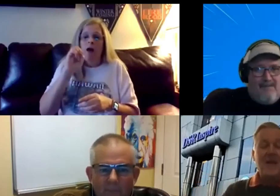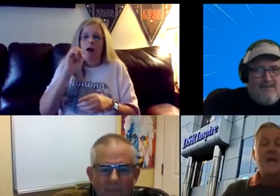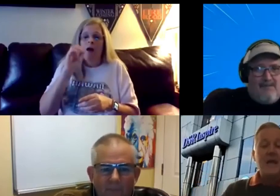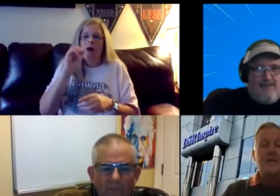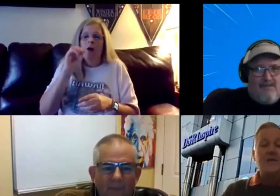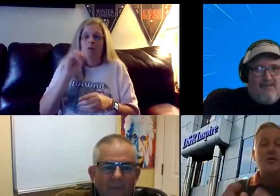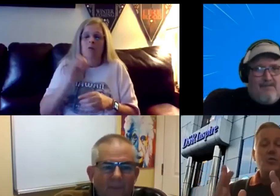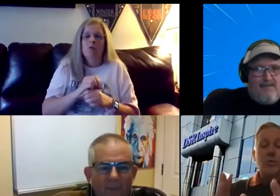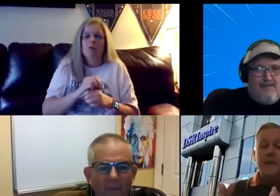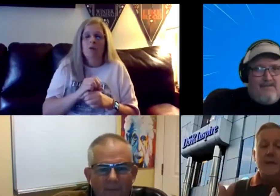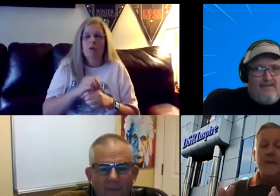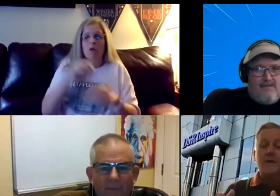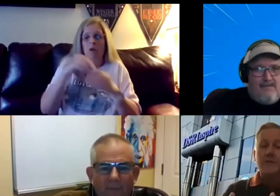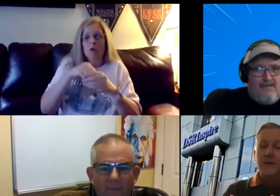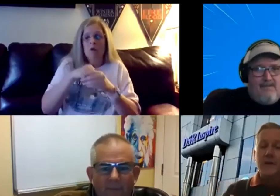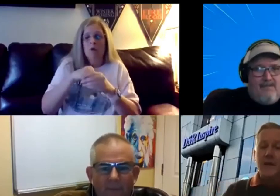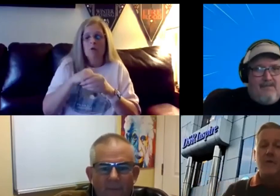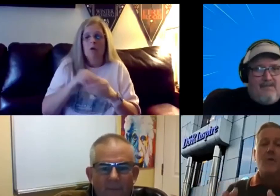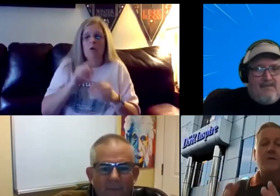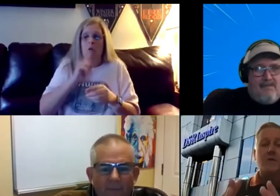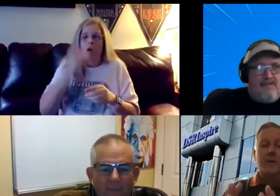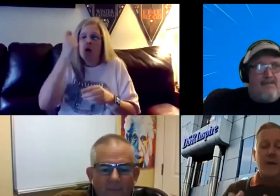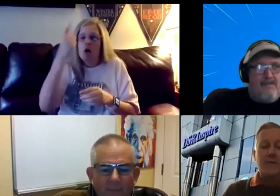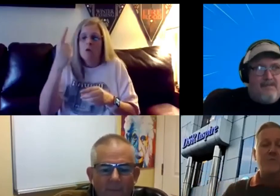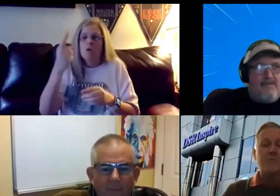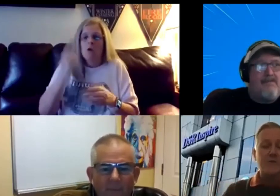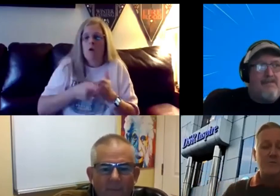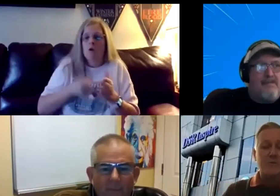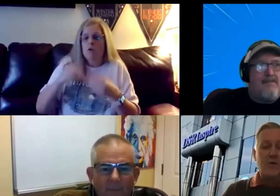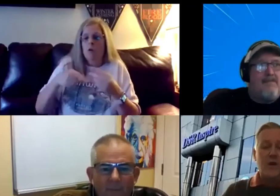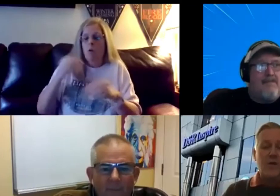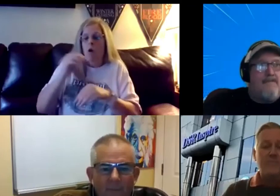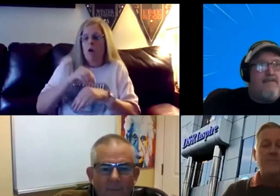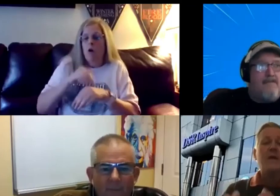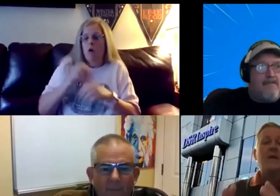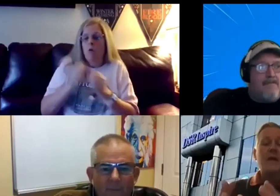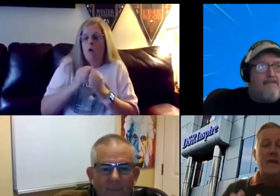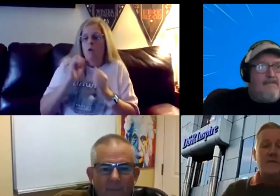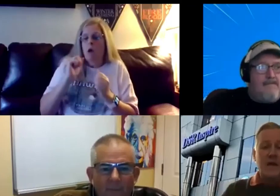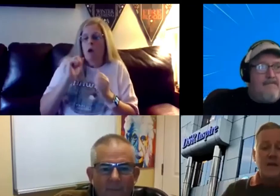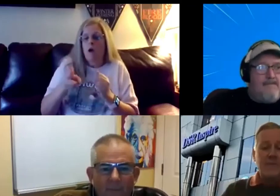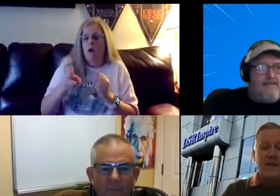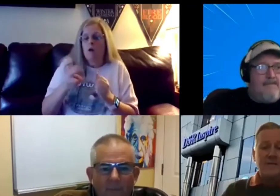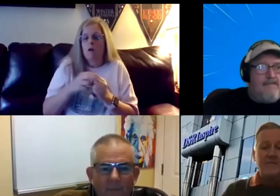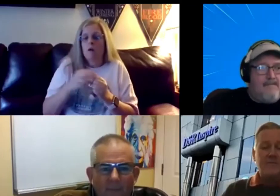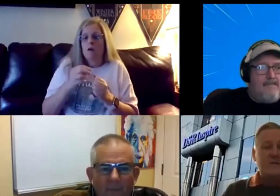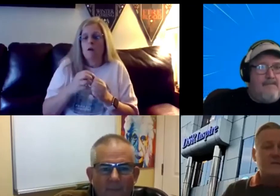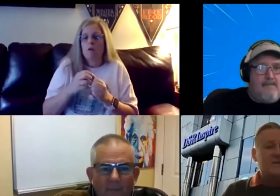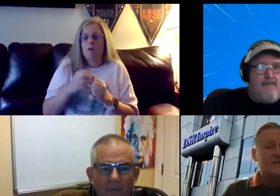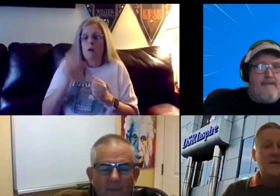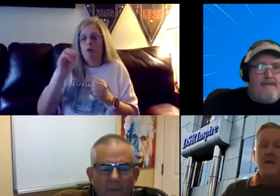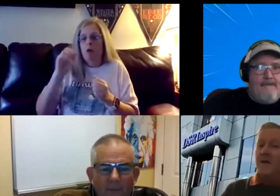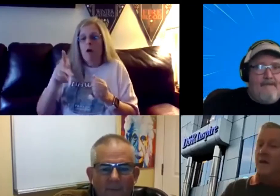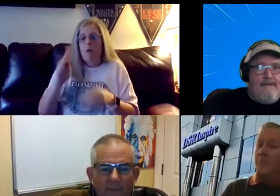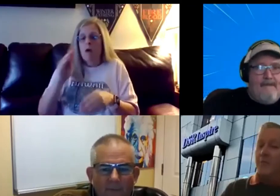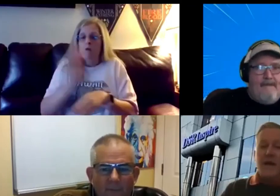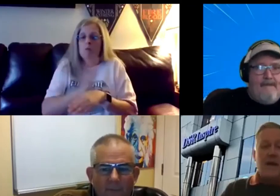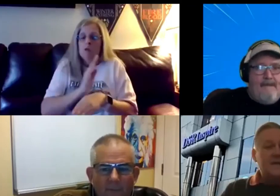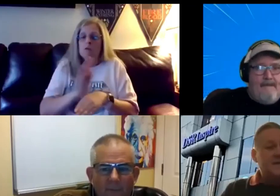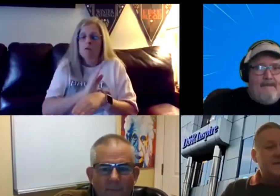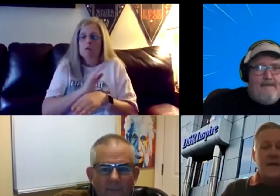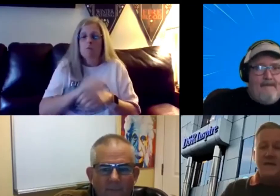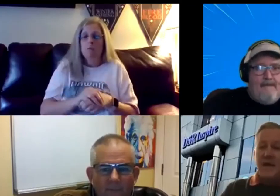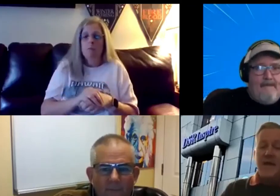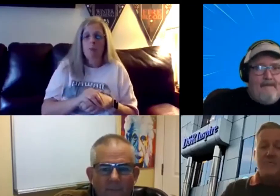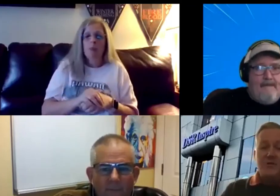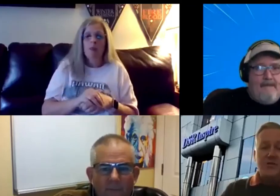mean, into really understanding what's going on with Mr. Mufareh and the Onpassive business. Guys